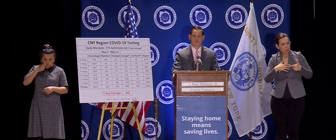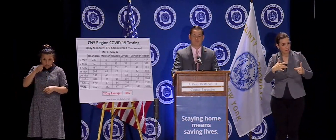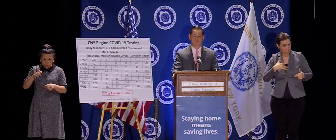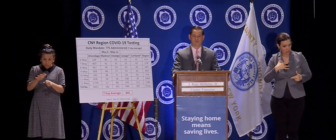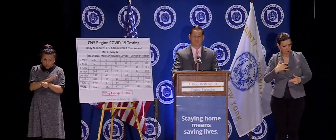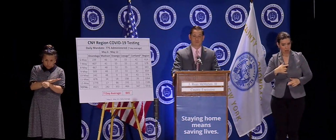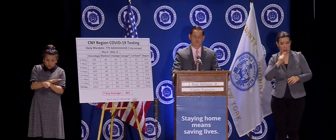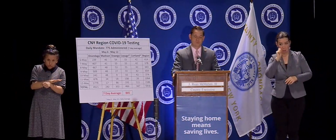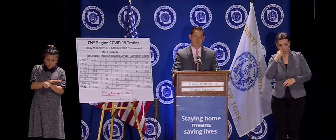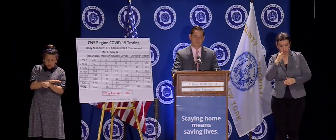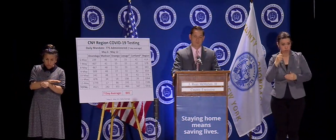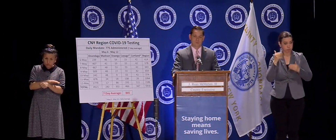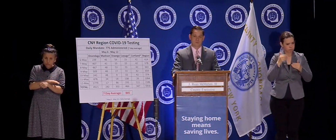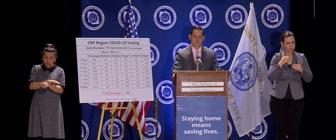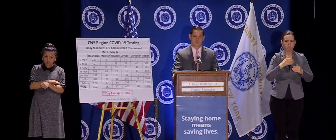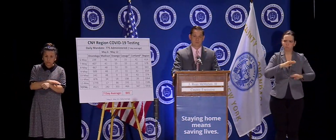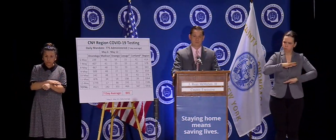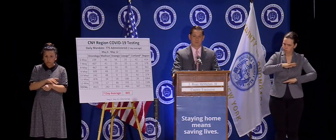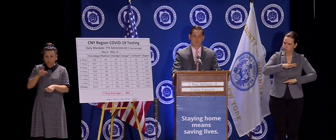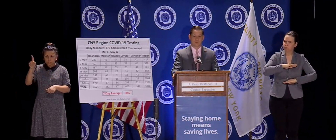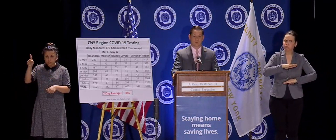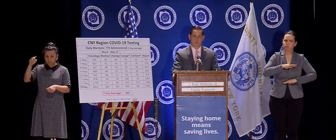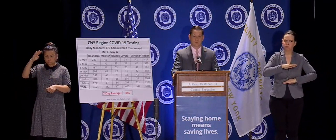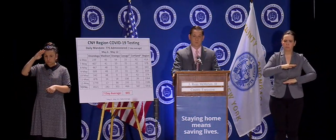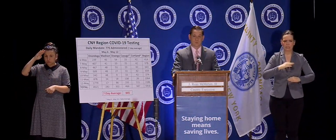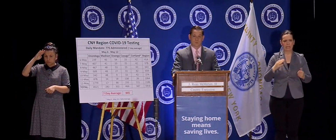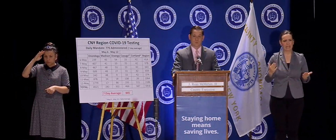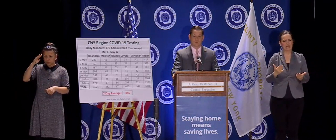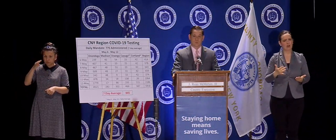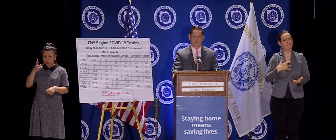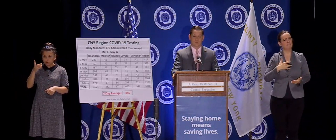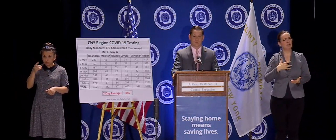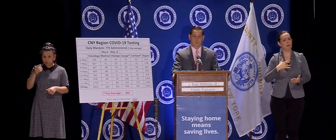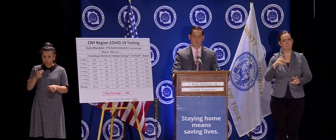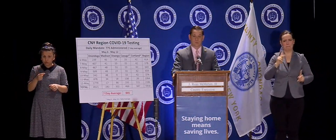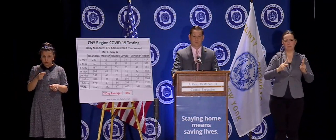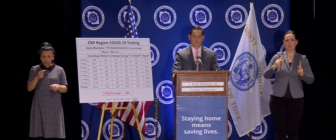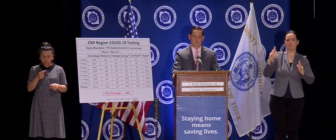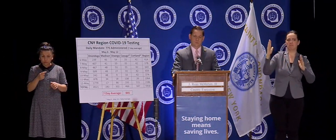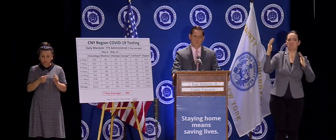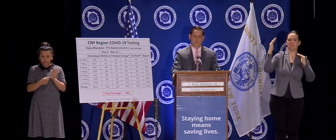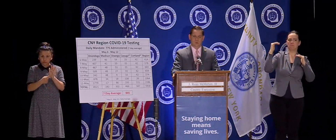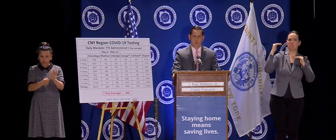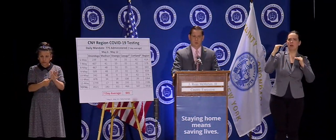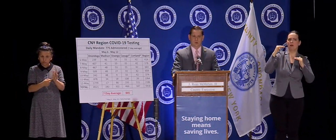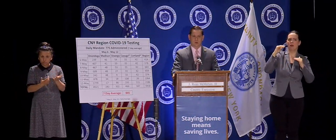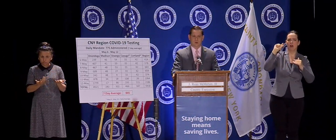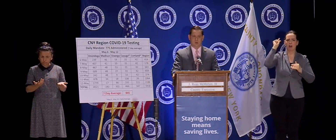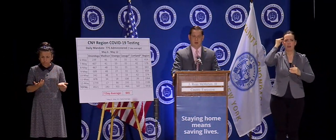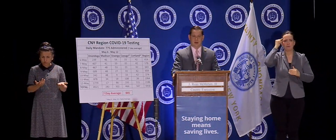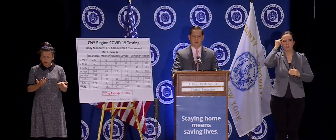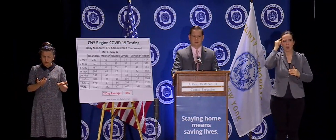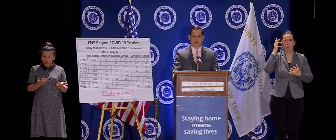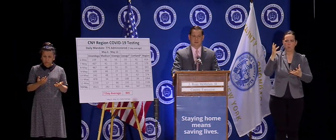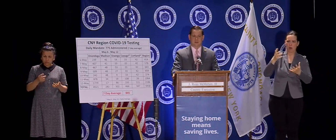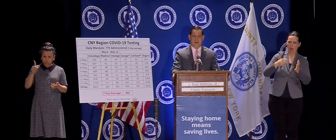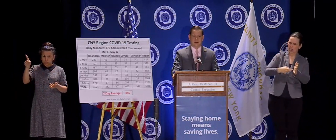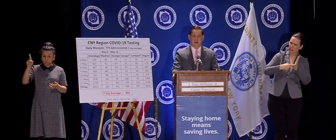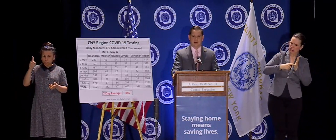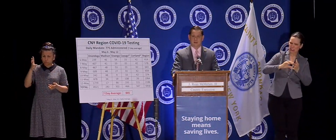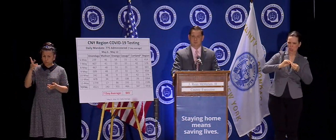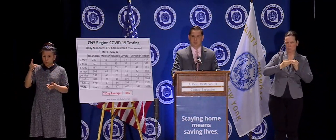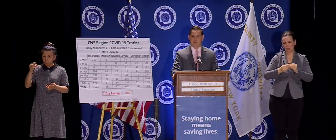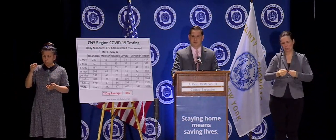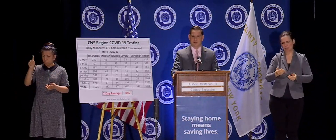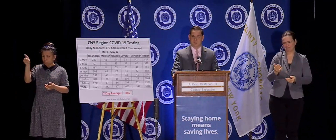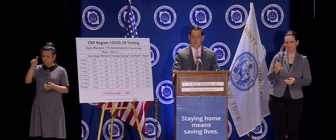governor's numbers to reflect that in his presentation today. It didn't. Were you disappointed to see his numbers still? Well, I looked at the date